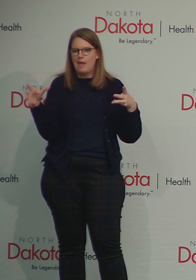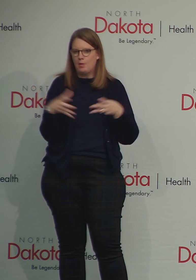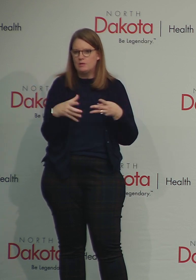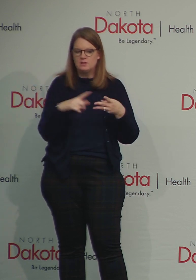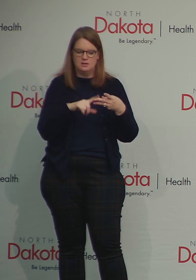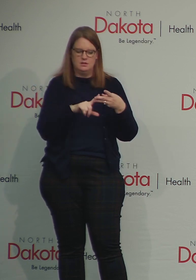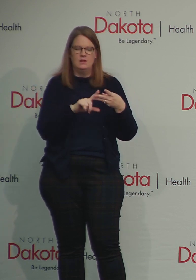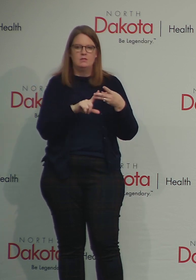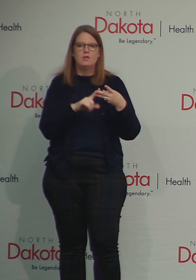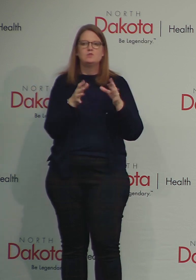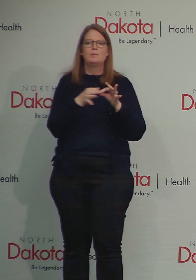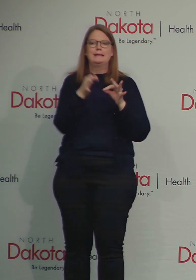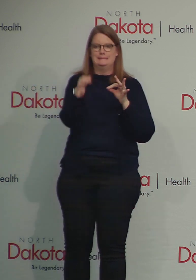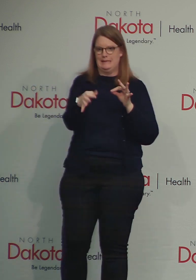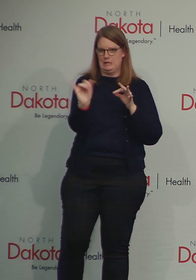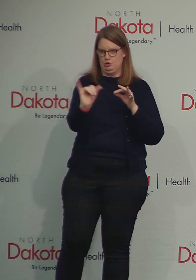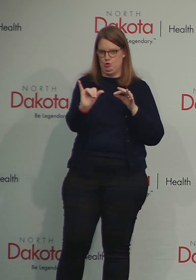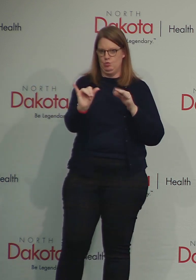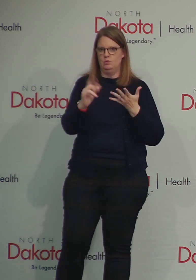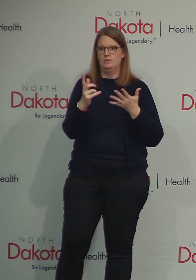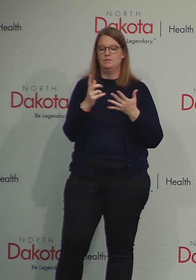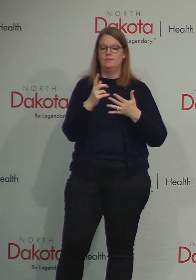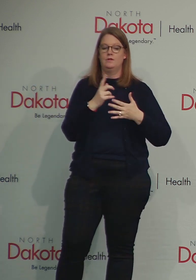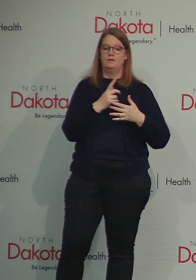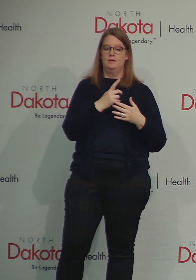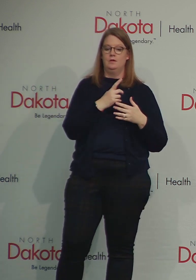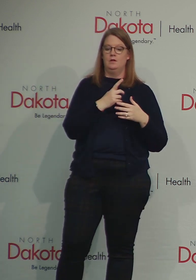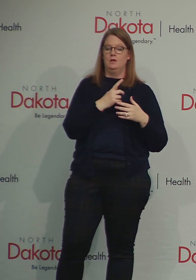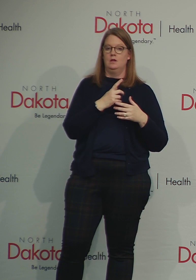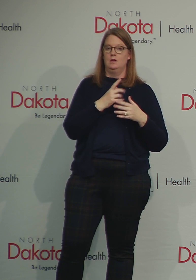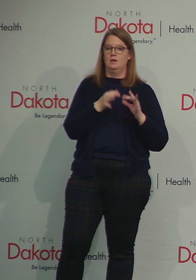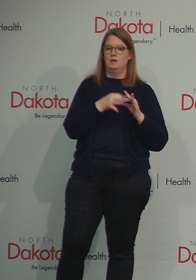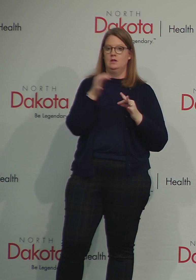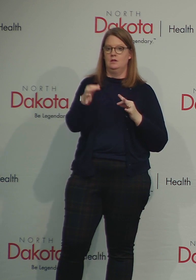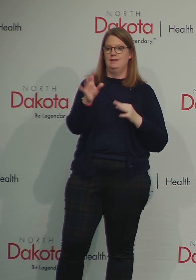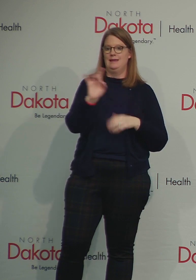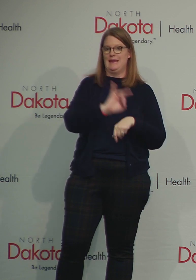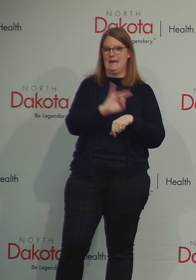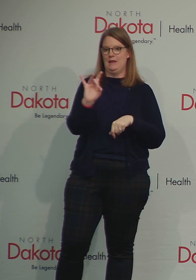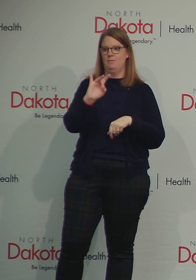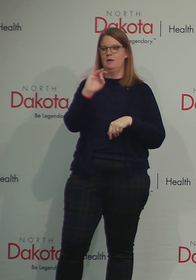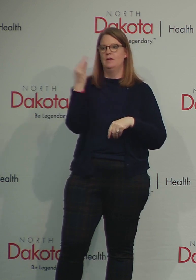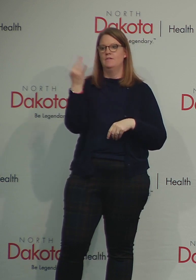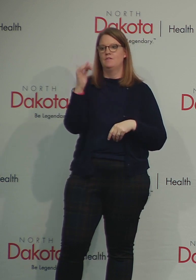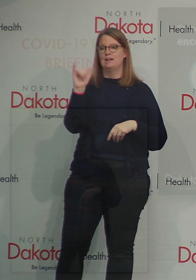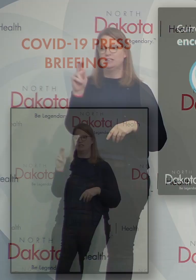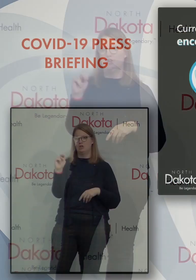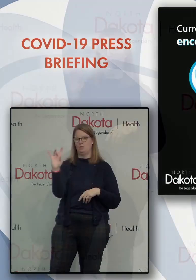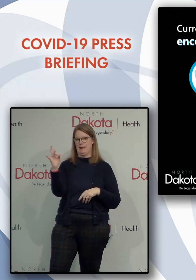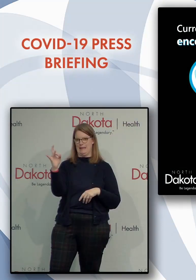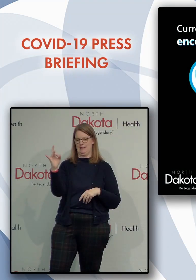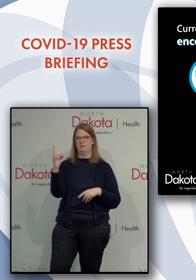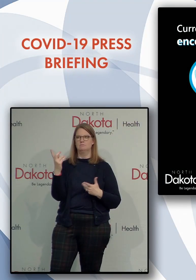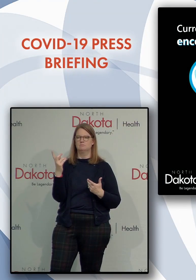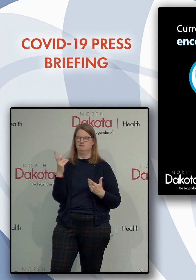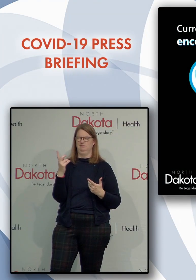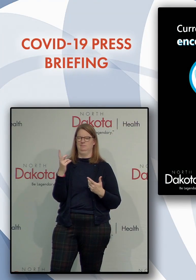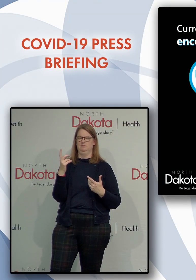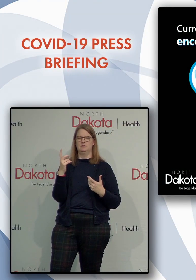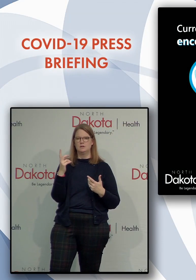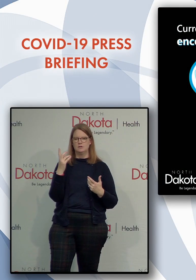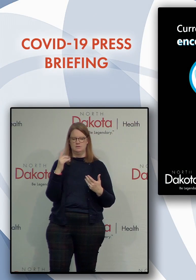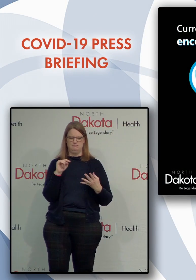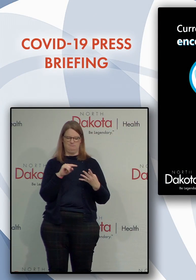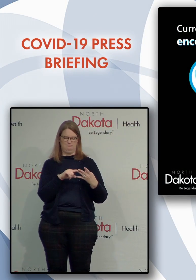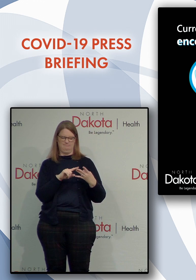orders from next Monday, extended to 8 a.m. Friday, January 8th. And you might say, why is that an